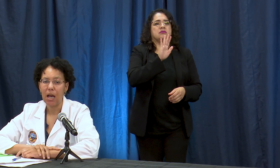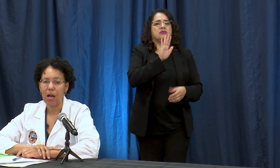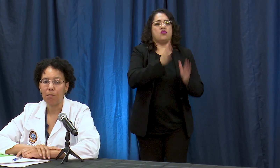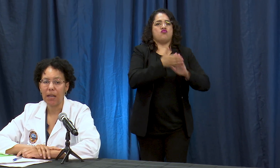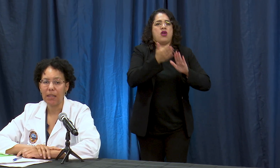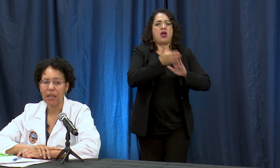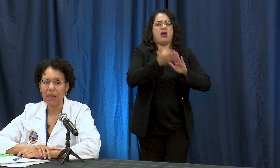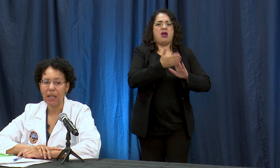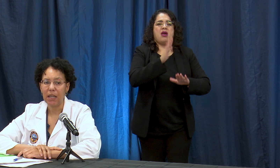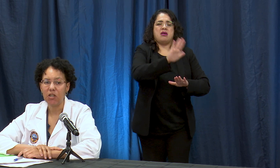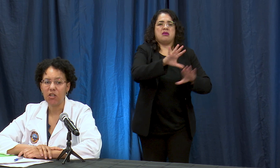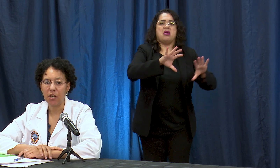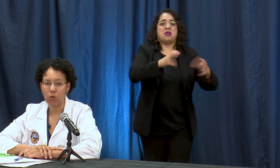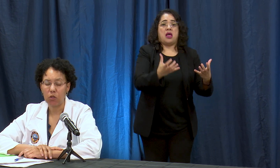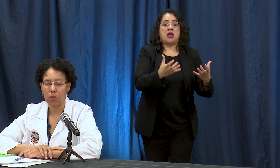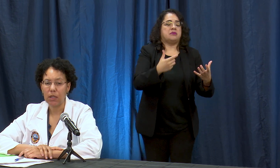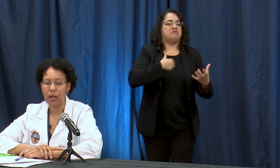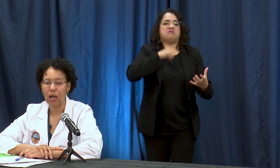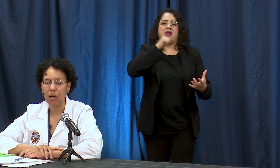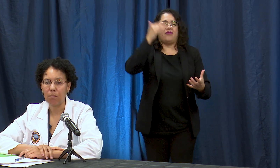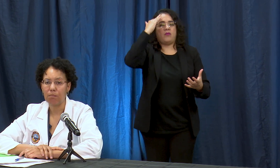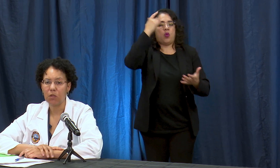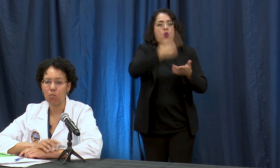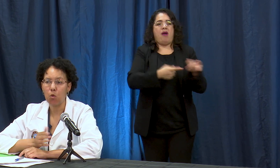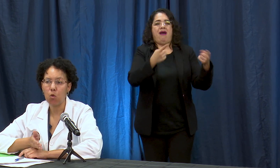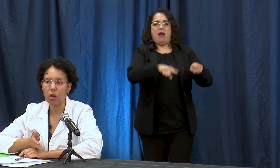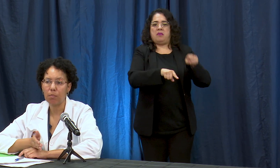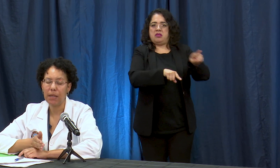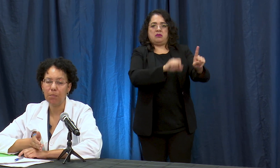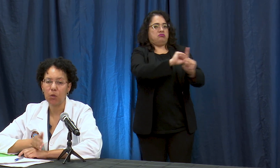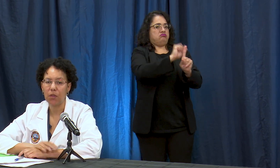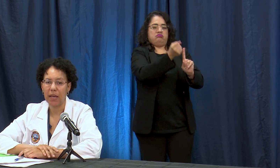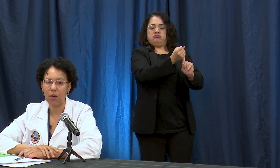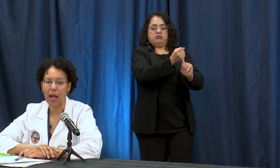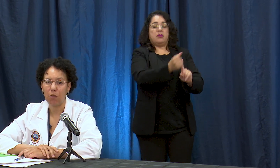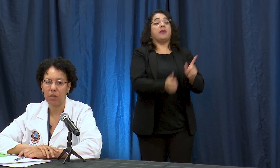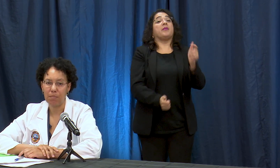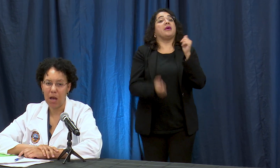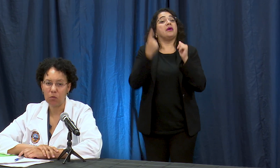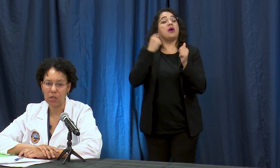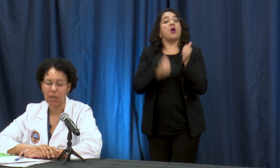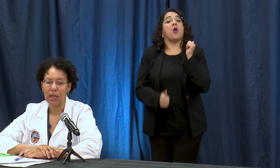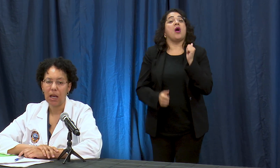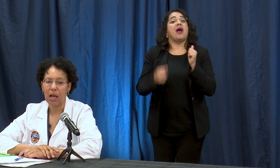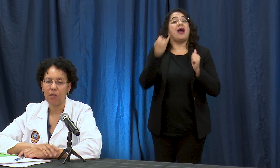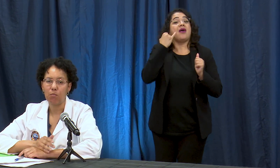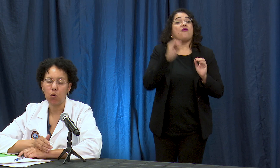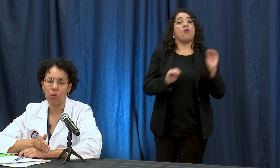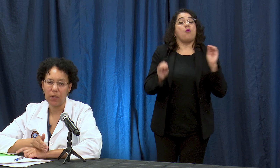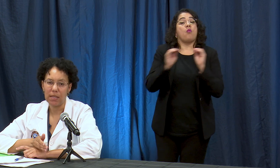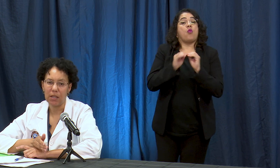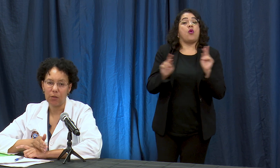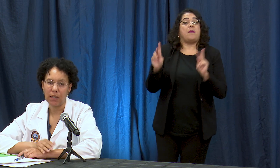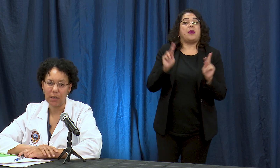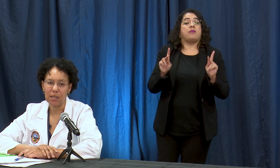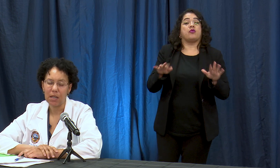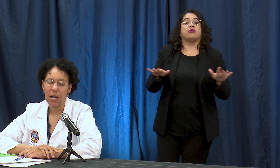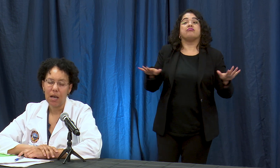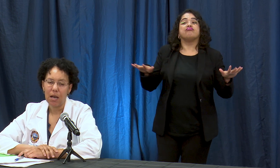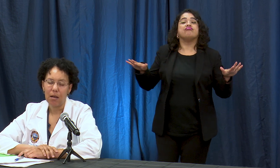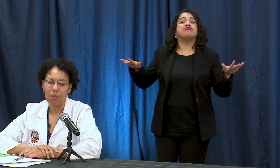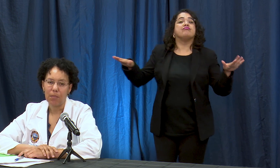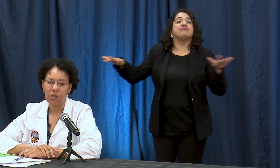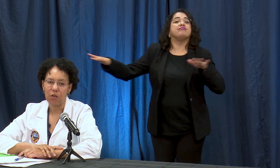did. But I think in general, the more people that are out and about, the more risk there